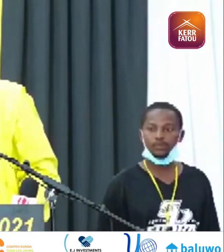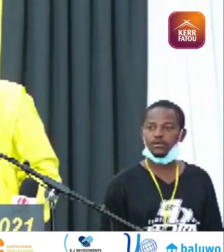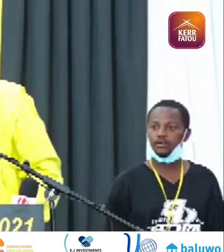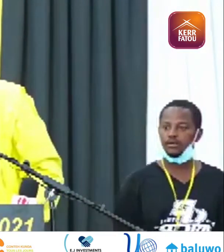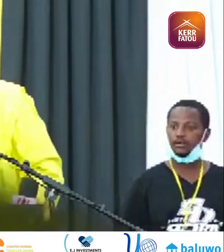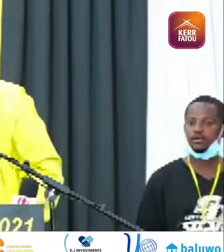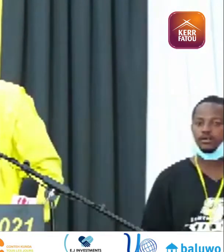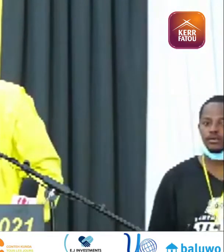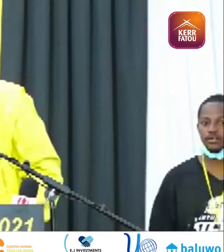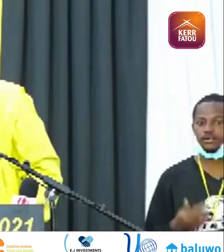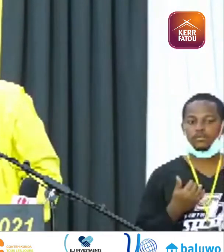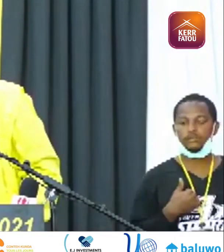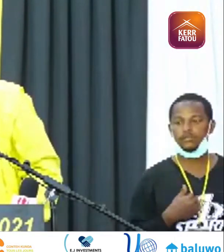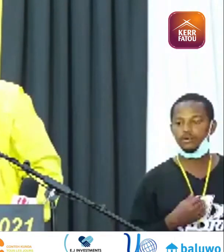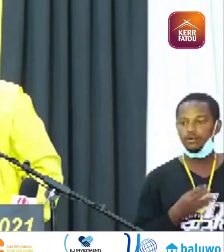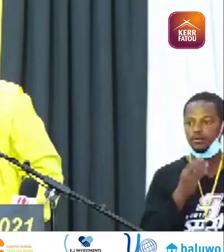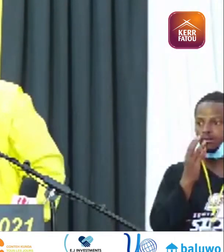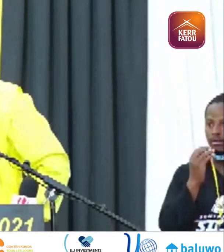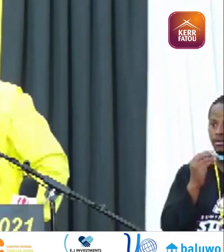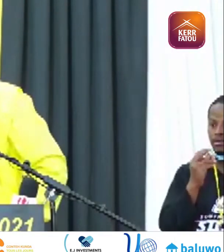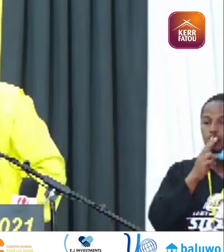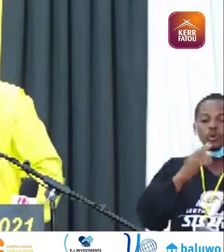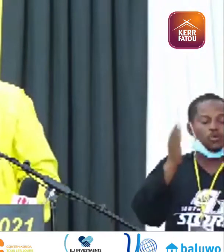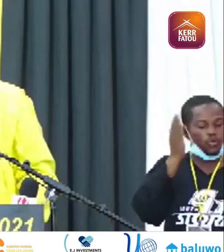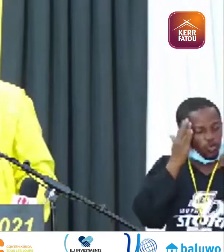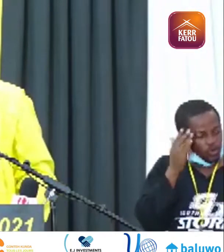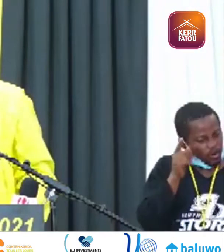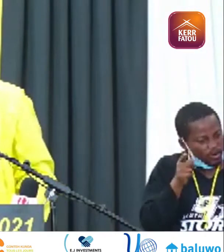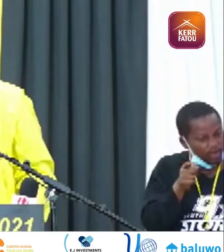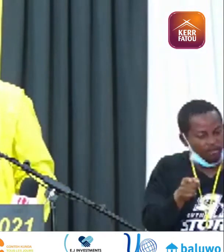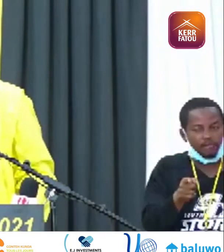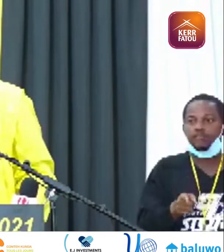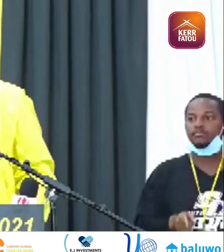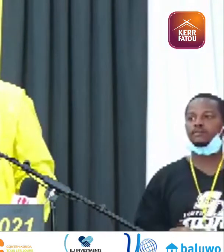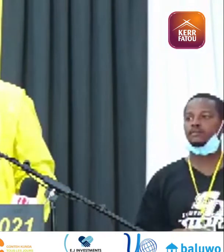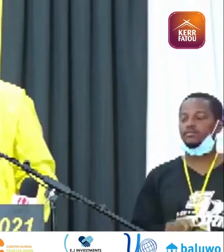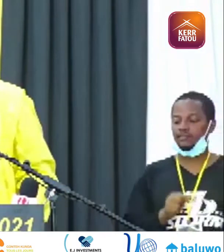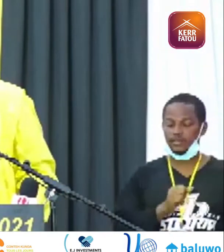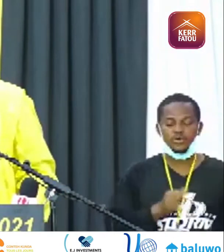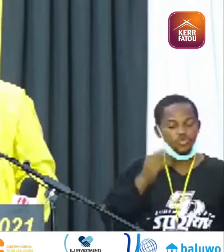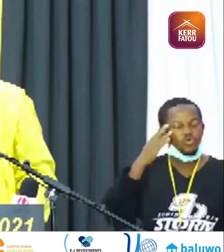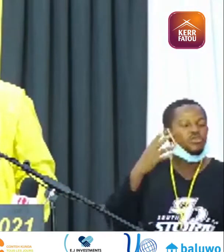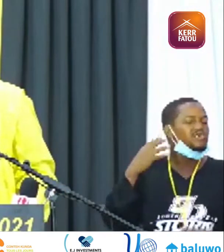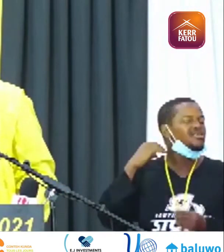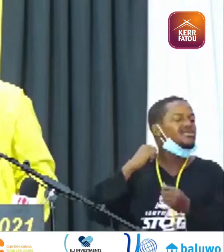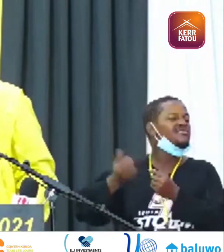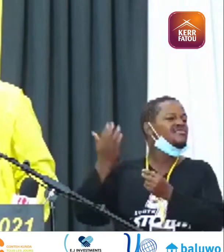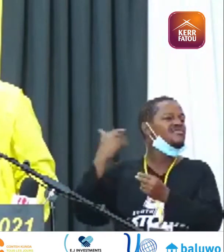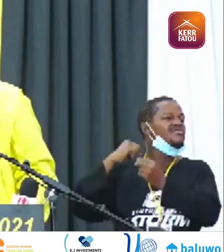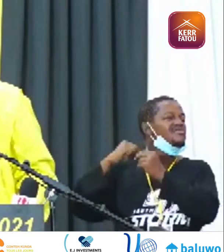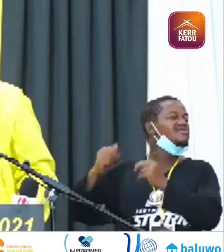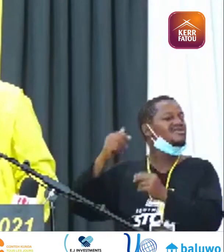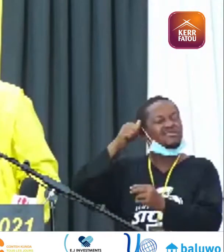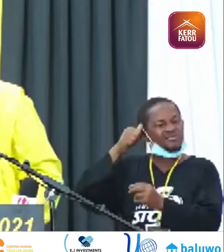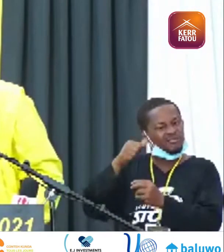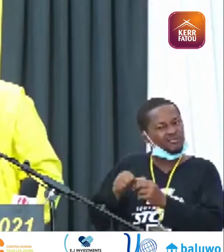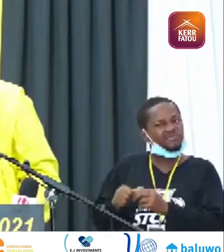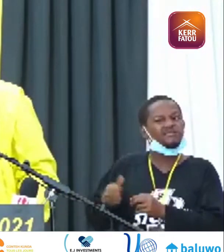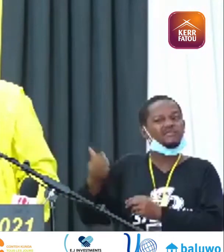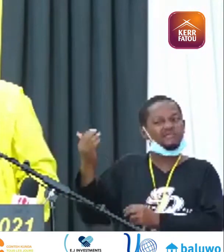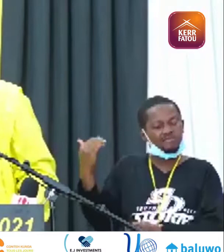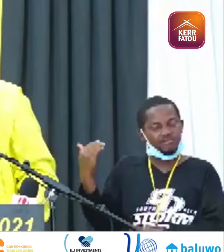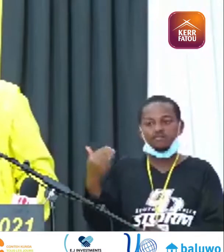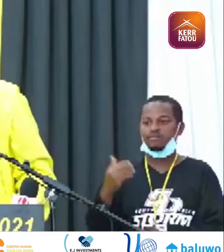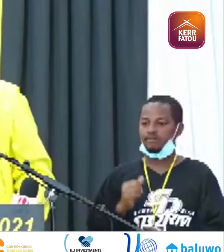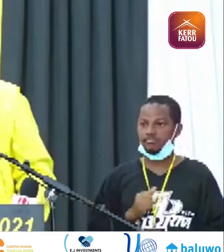ni la diam wato sita minuye long yela ciosano fo yela kunum fo